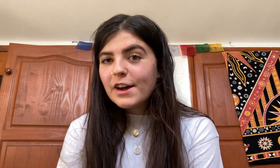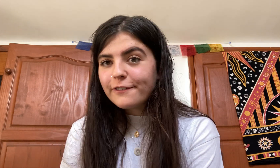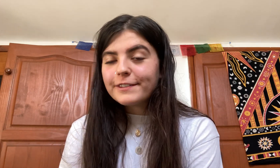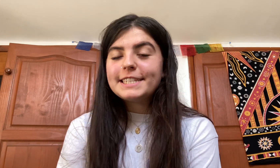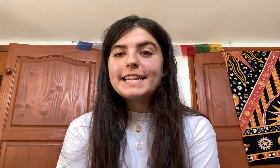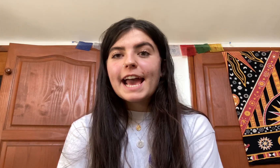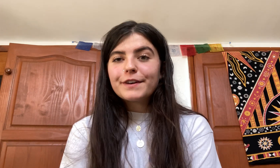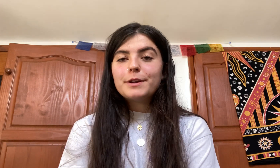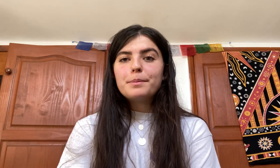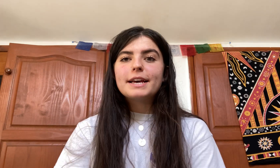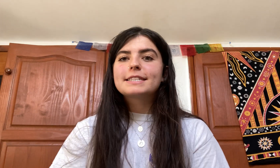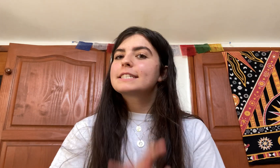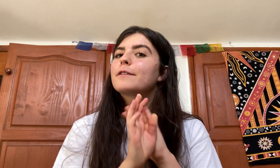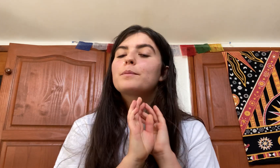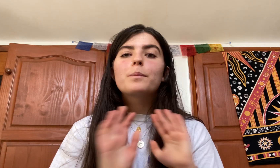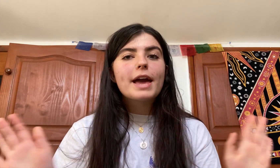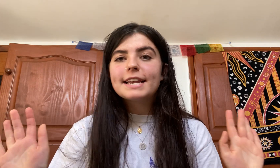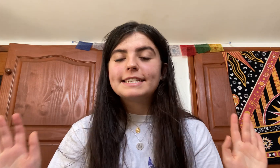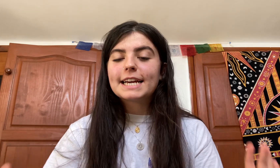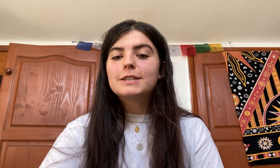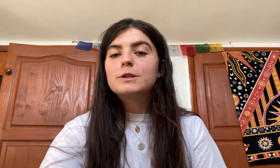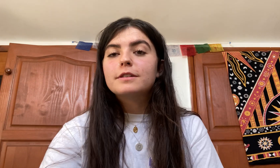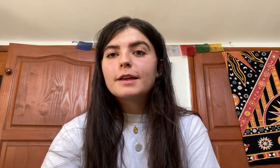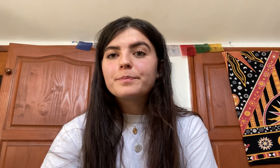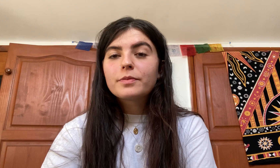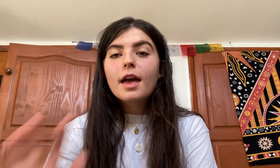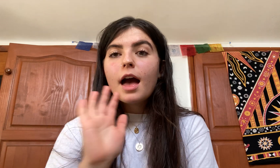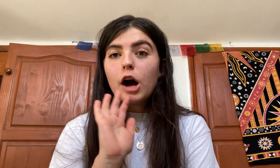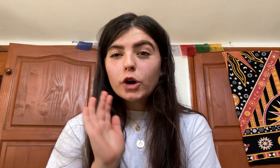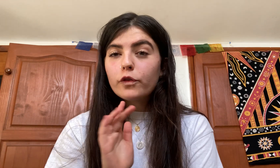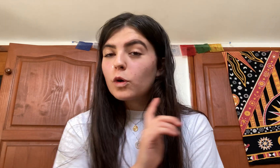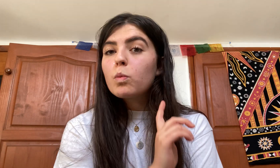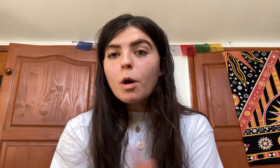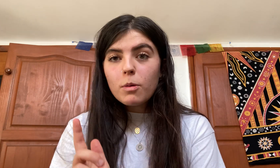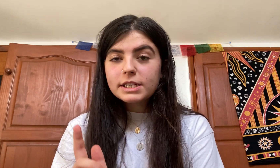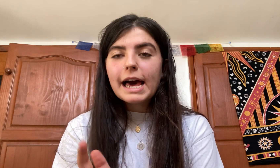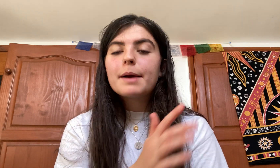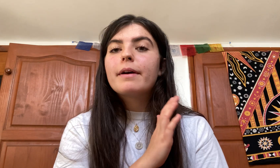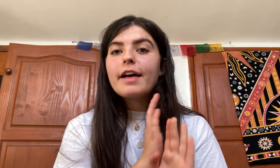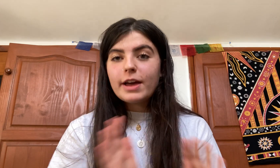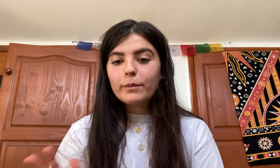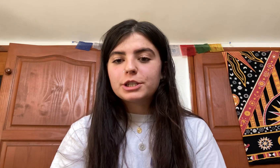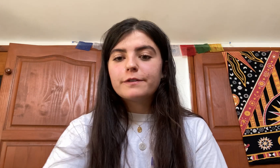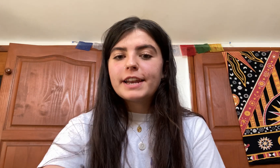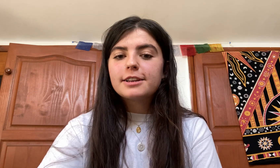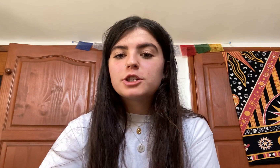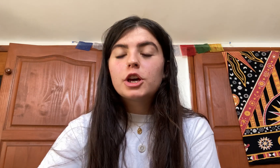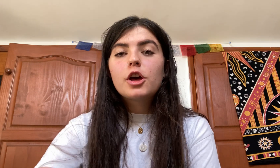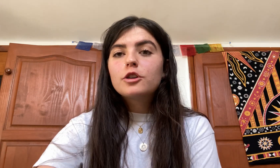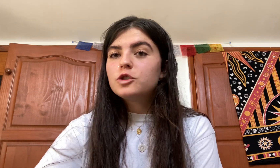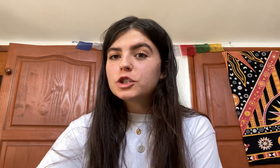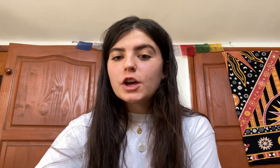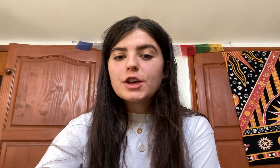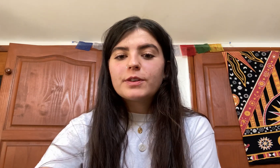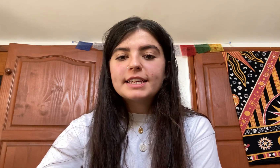for today of numbers, because I've inundated you with them. I'll go through one more time and then we shall finish, just so you can